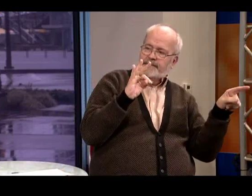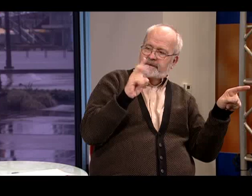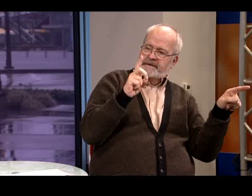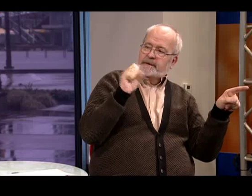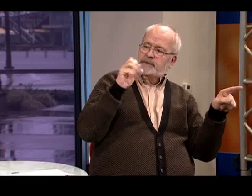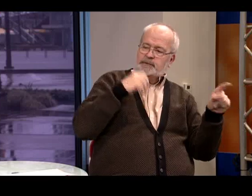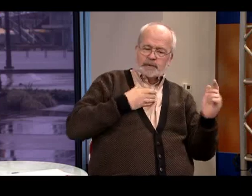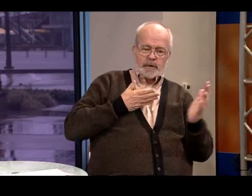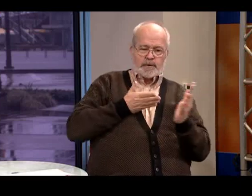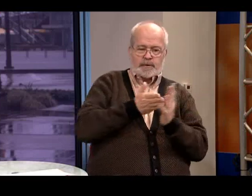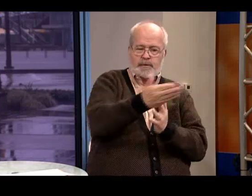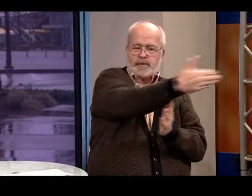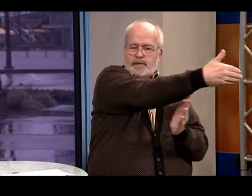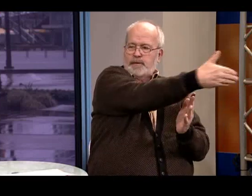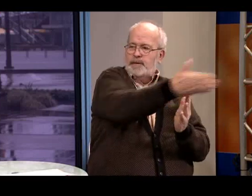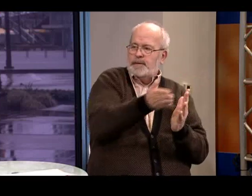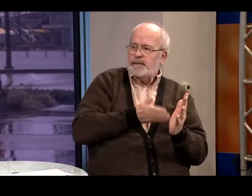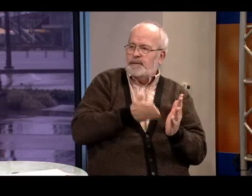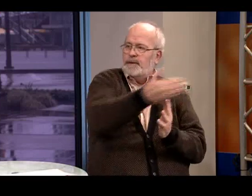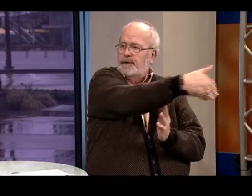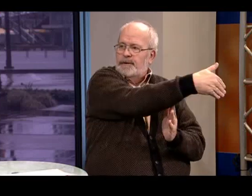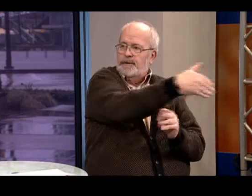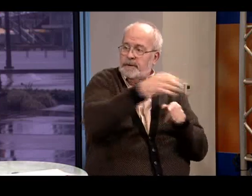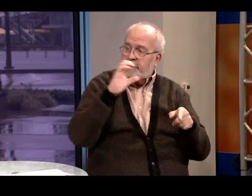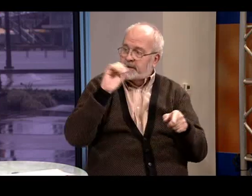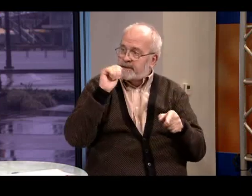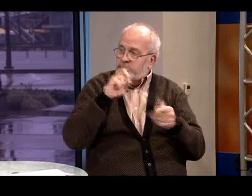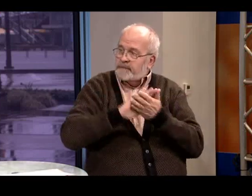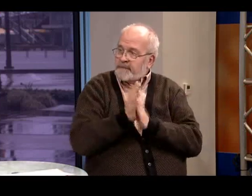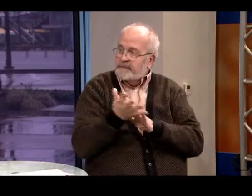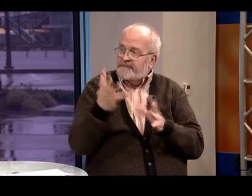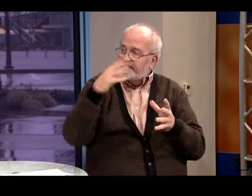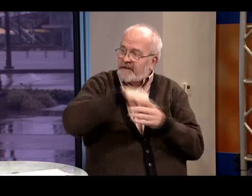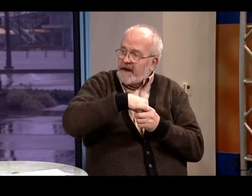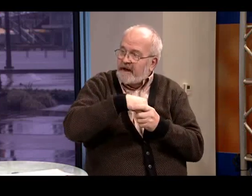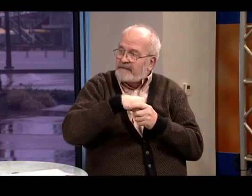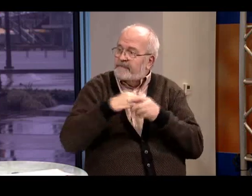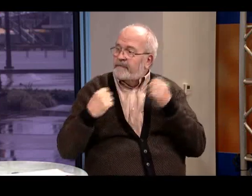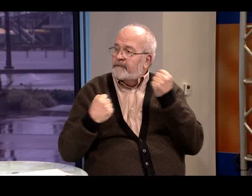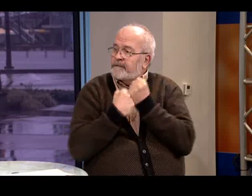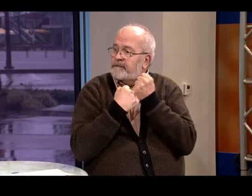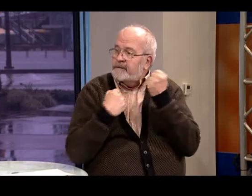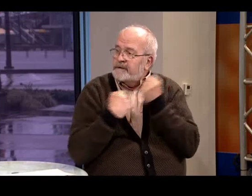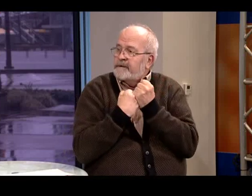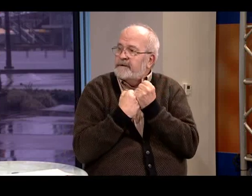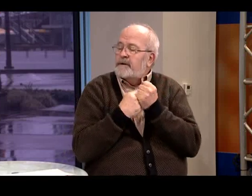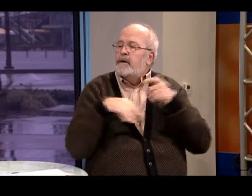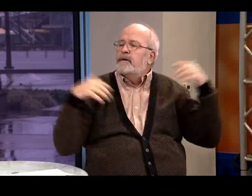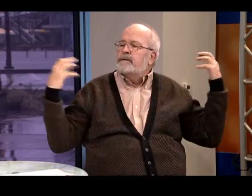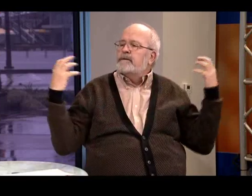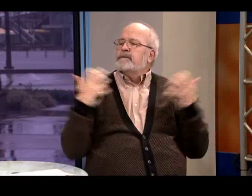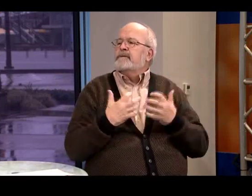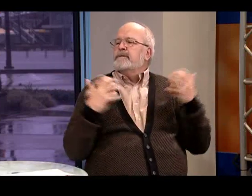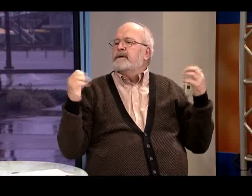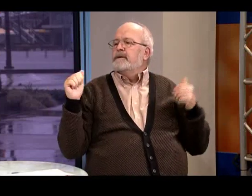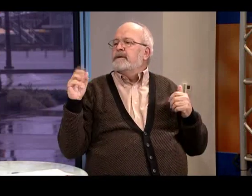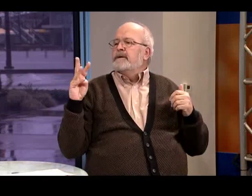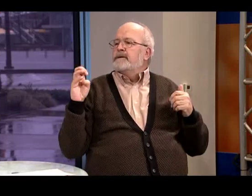And the Canadian Association of the Deaf is a member of the World Federation of the Deaf. So that is how we established those